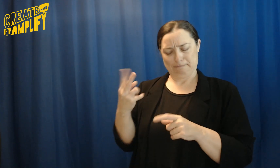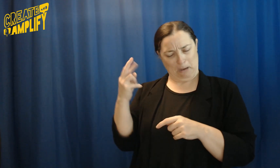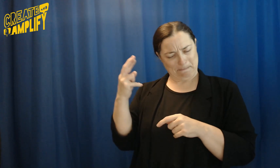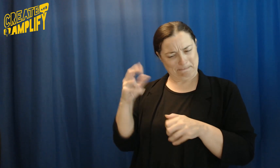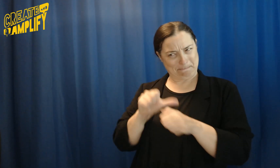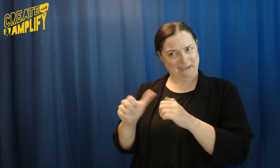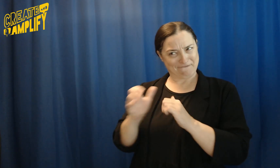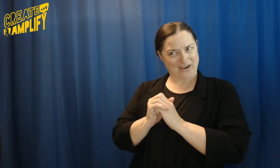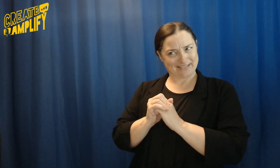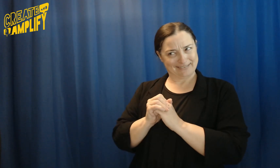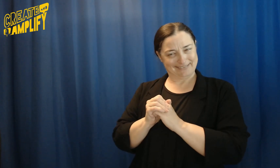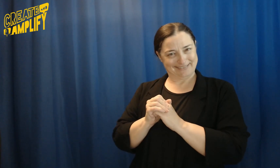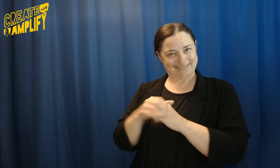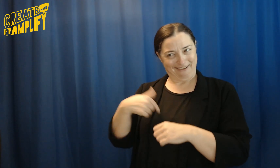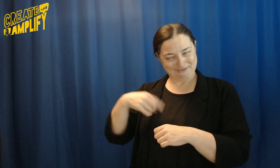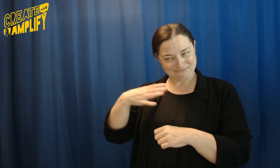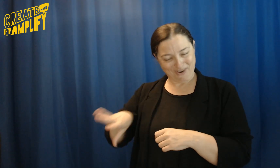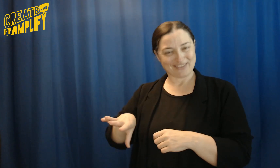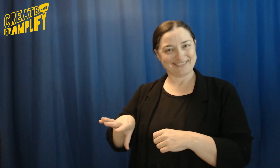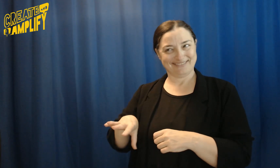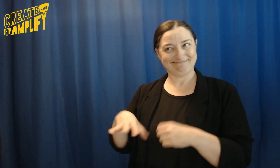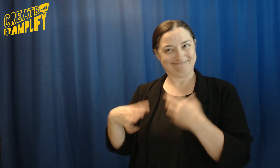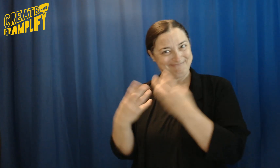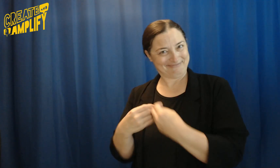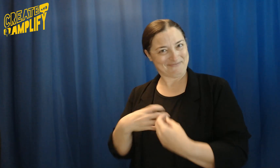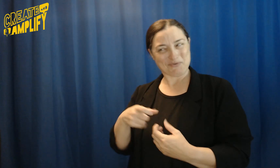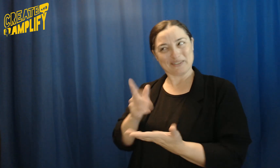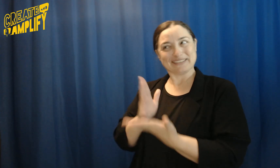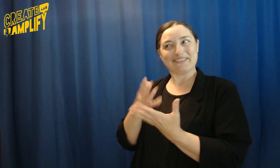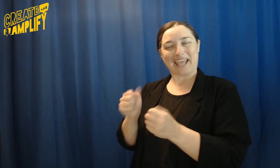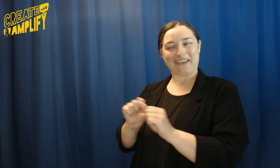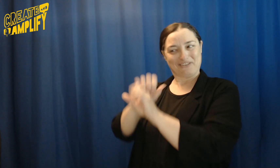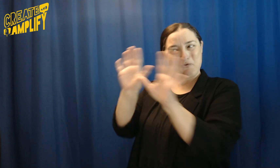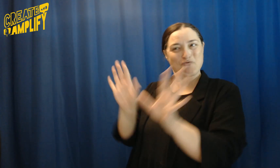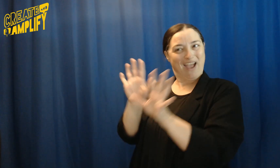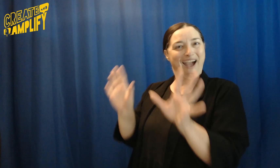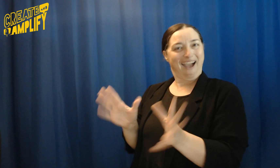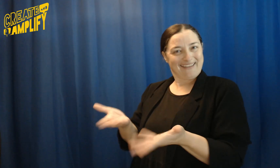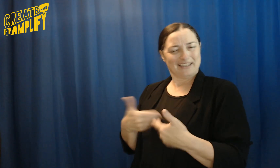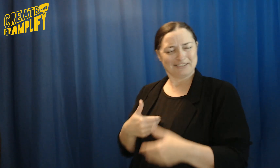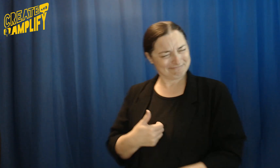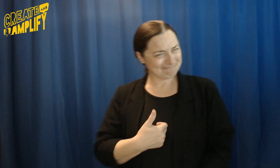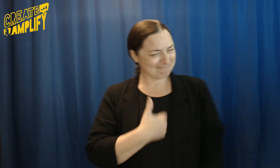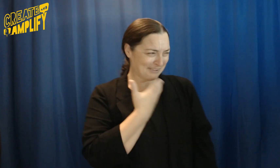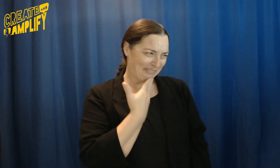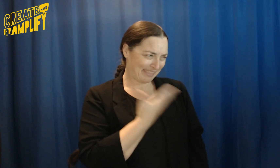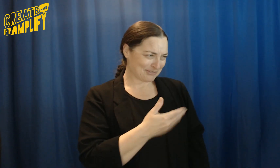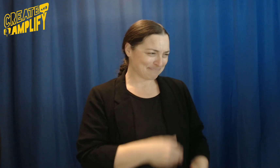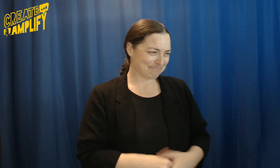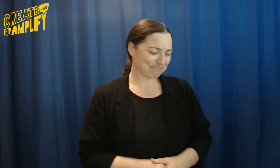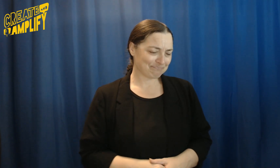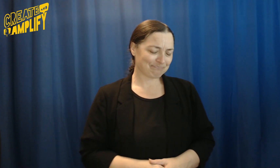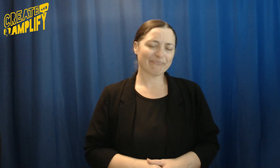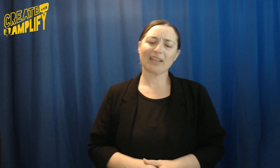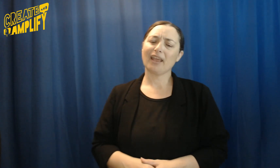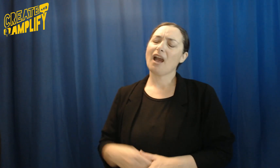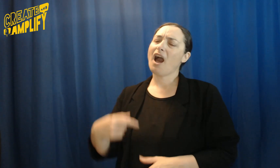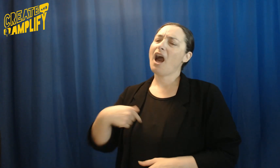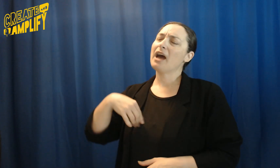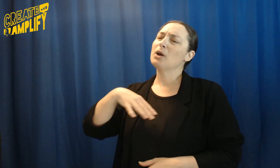to hang out with you. So you definitely got an aura about you. Oh, thanks, Nick. I wanted to talk to you because